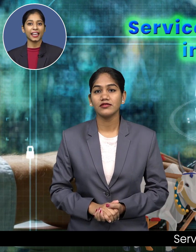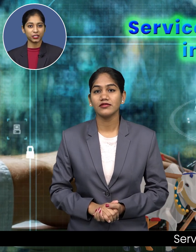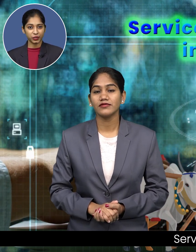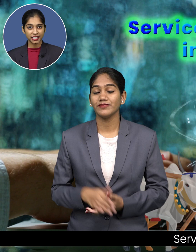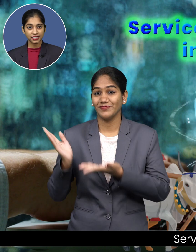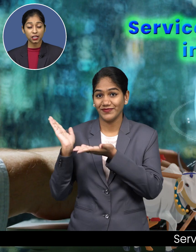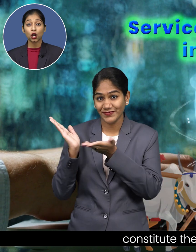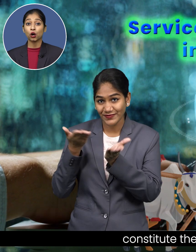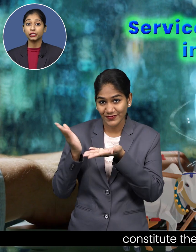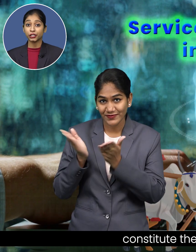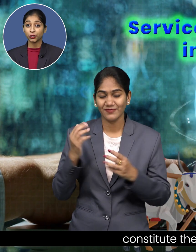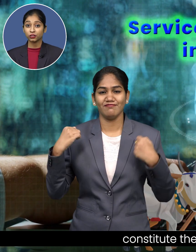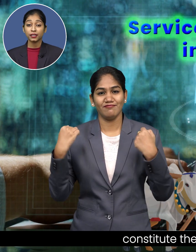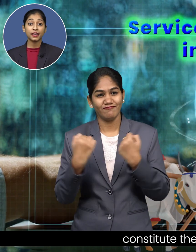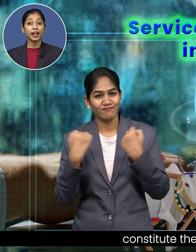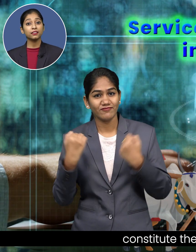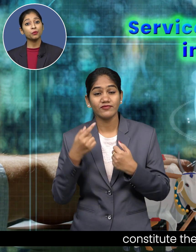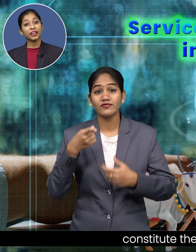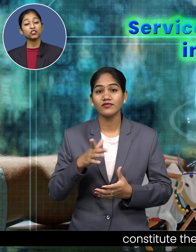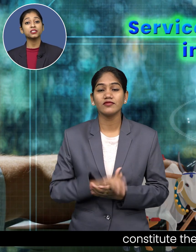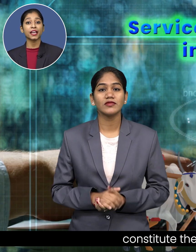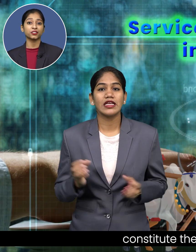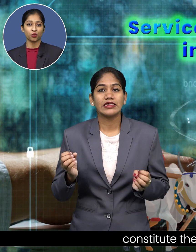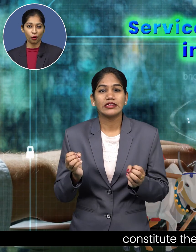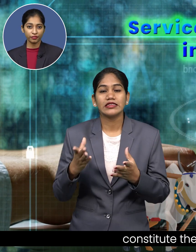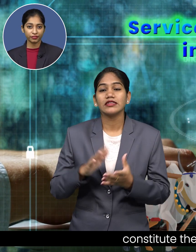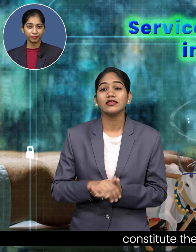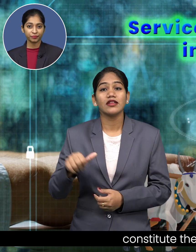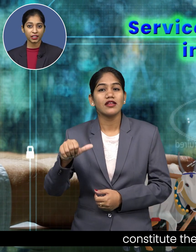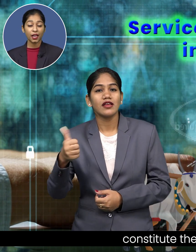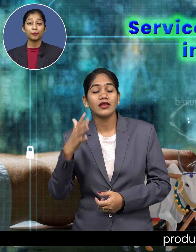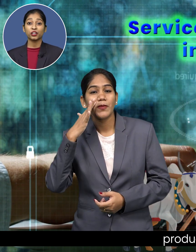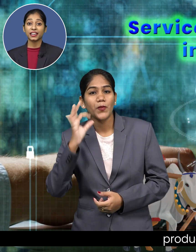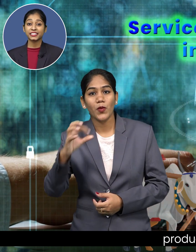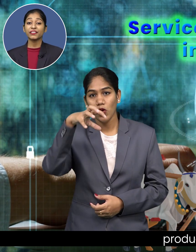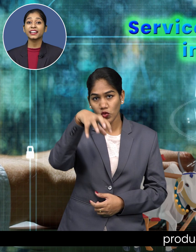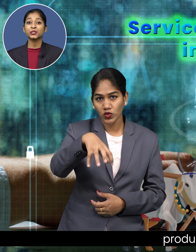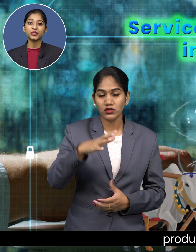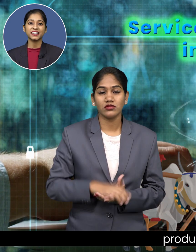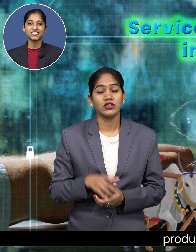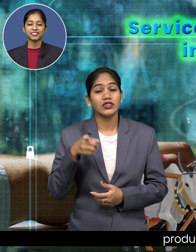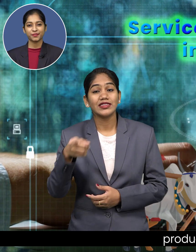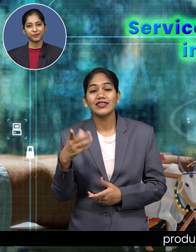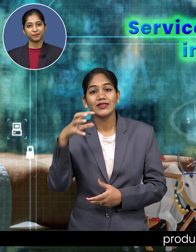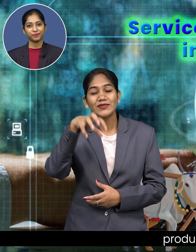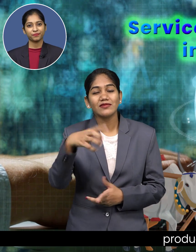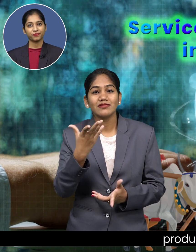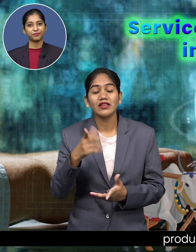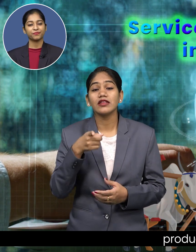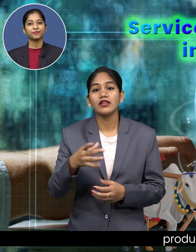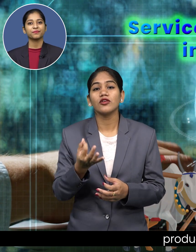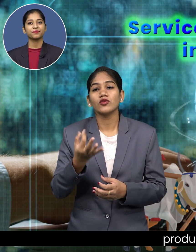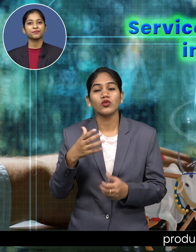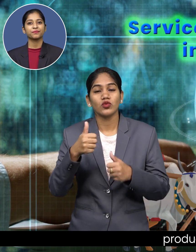Service activities constitute the other major sector of productive activities.